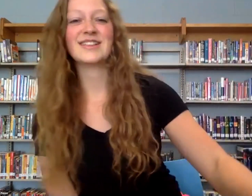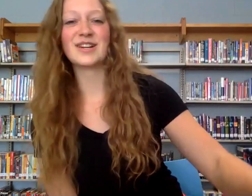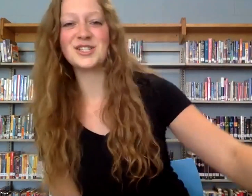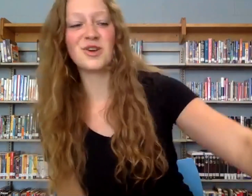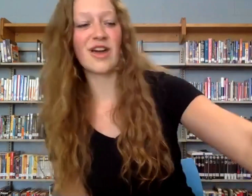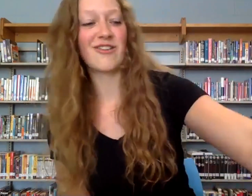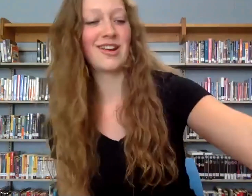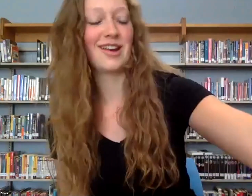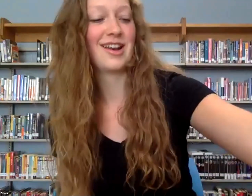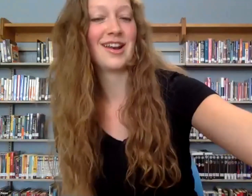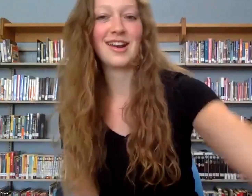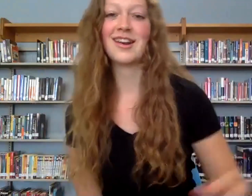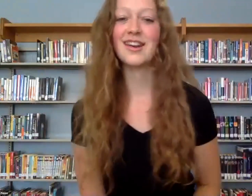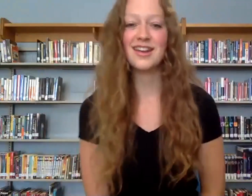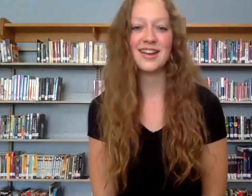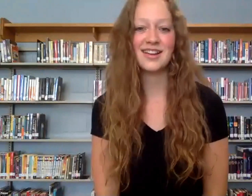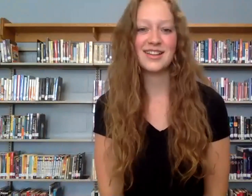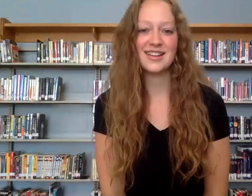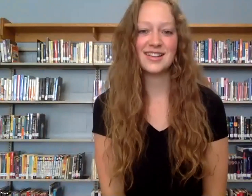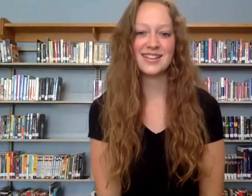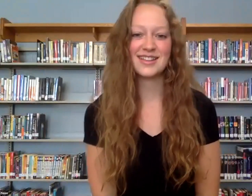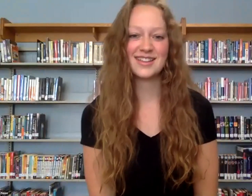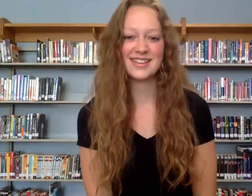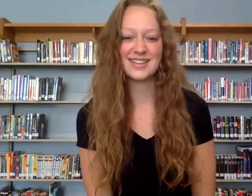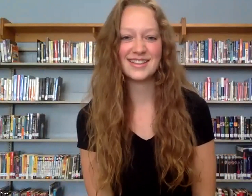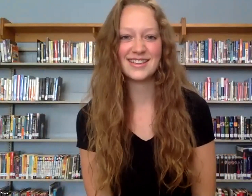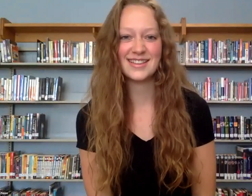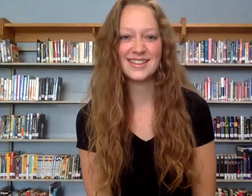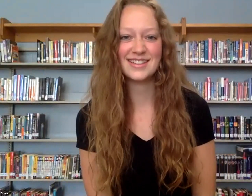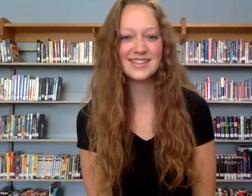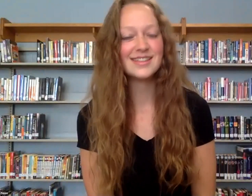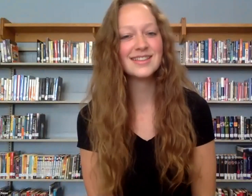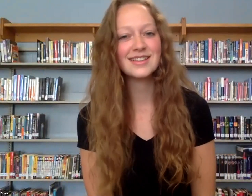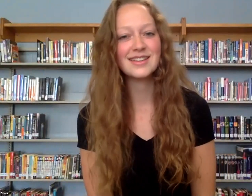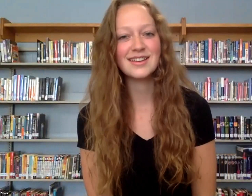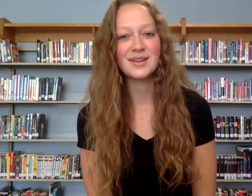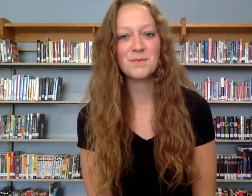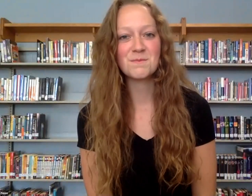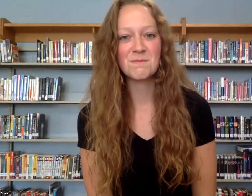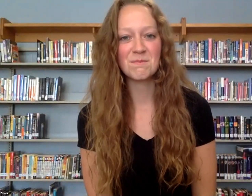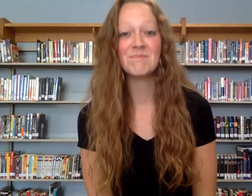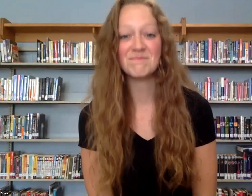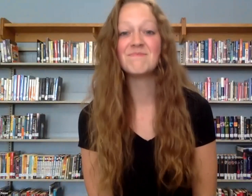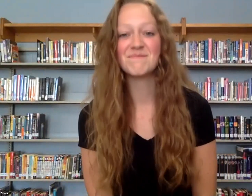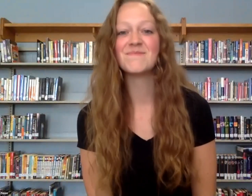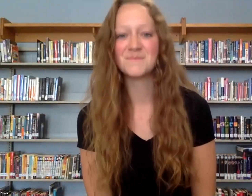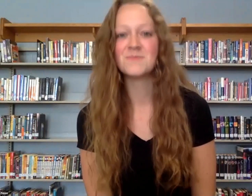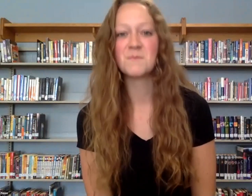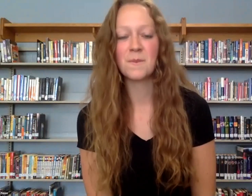Lori, did you know that one? Yeah, I got that one. I got the M and the A, and then when you put the C in there, I'm